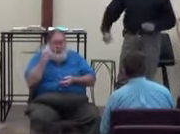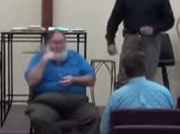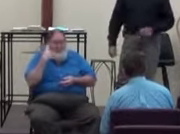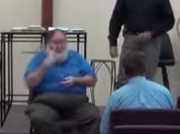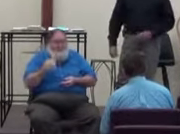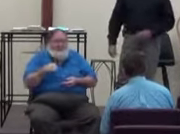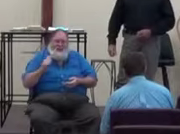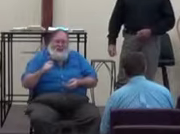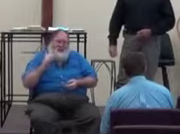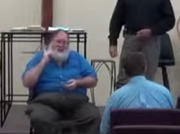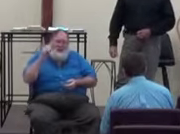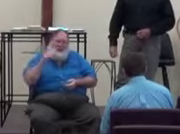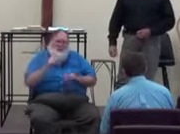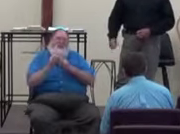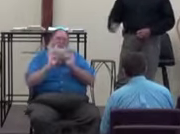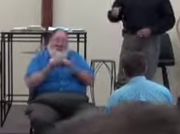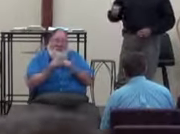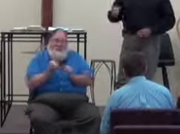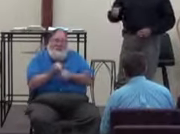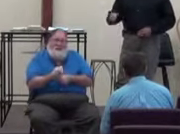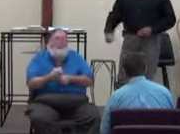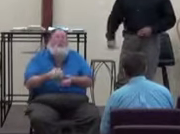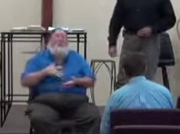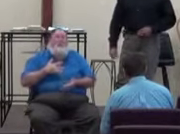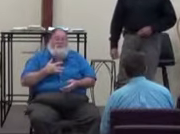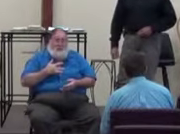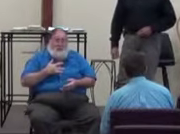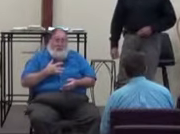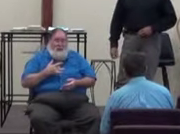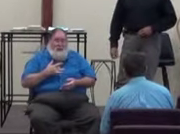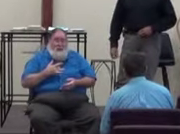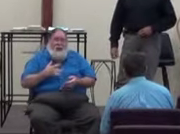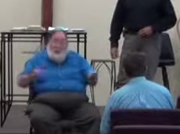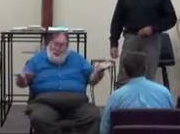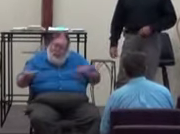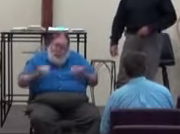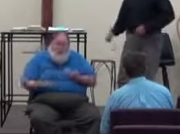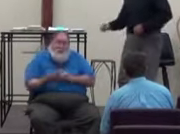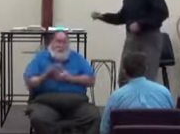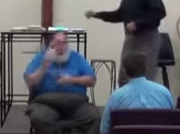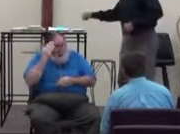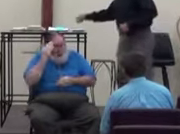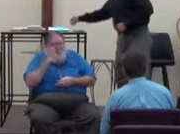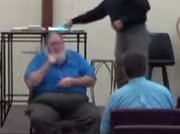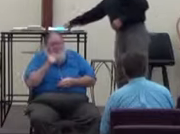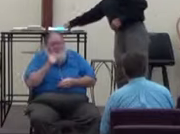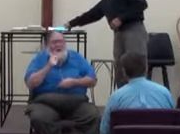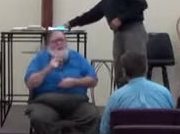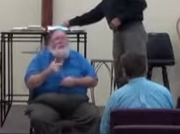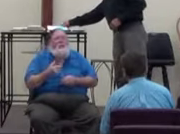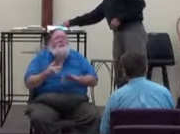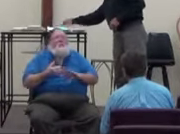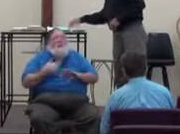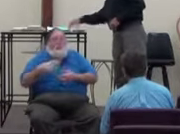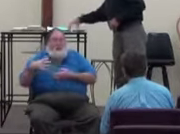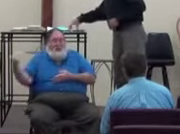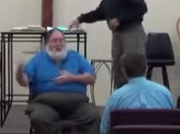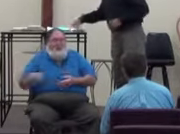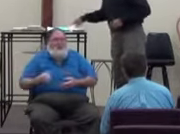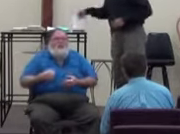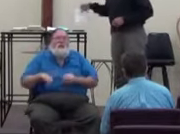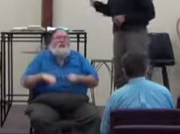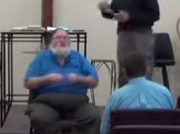make them feel welcome this morning and get to know who they are before they leave. I'm going to do some